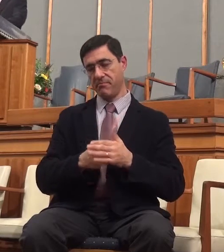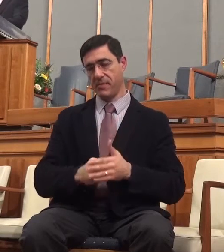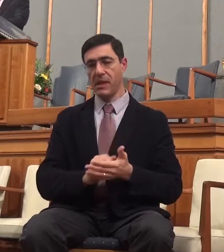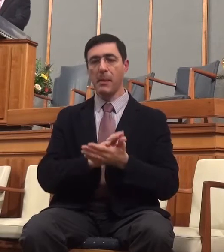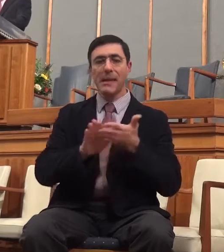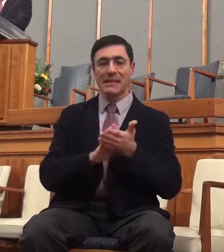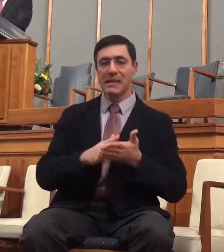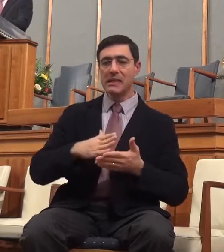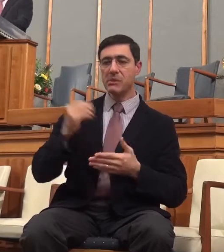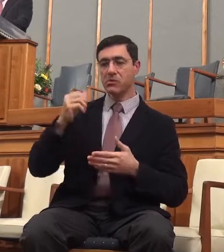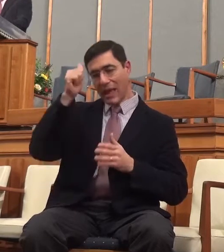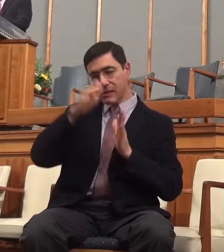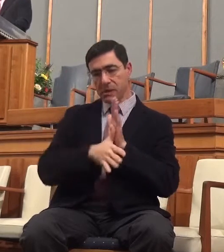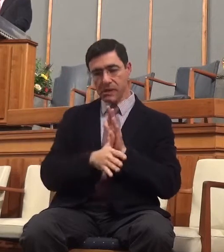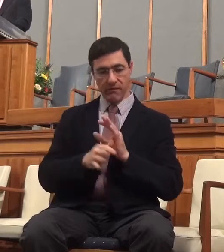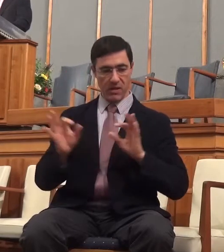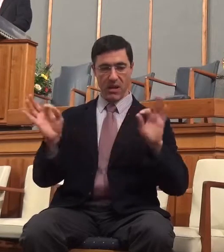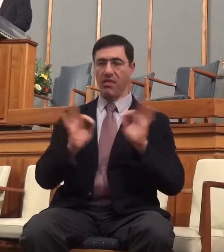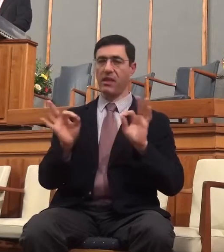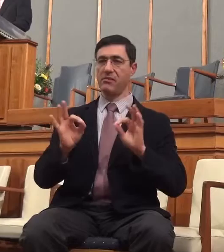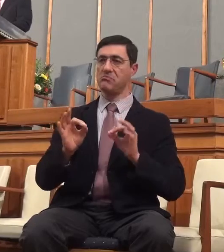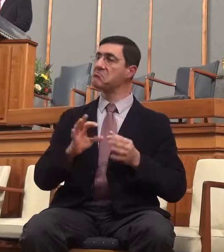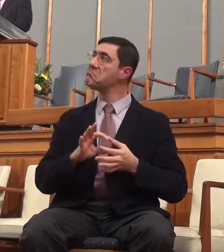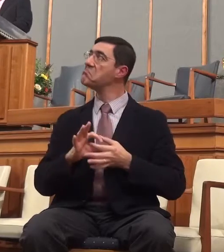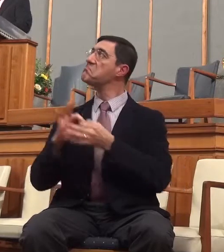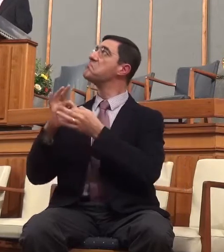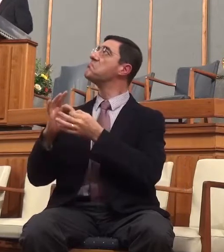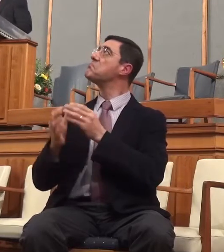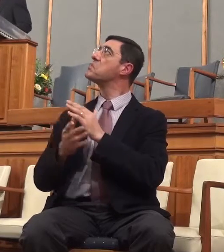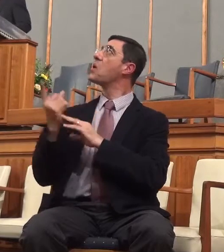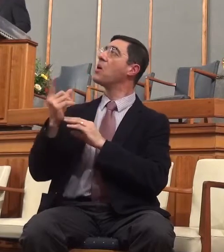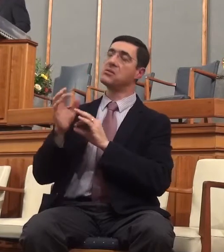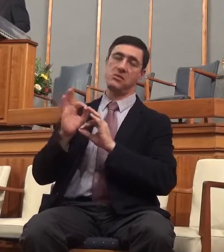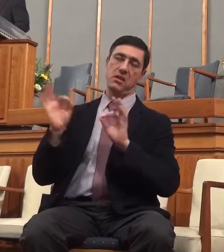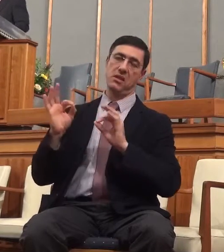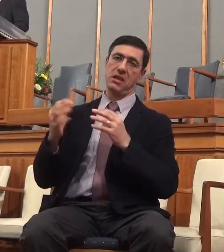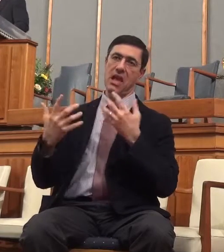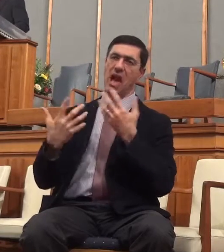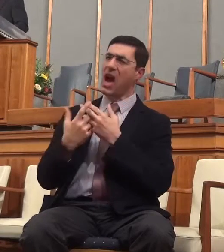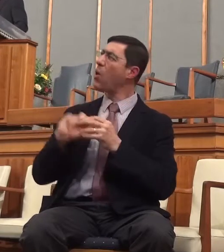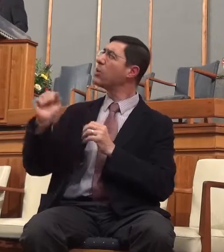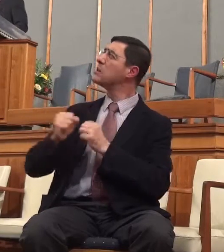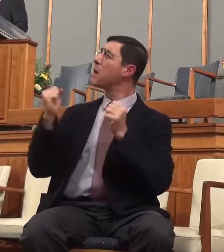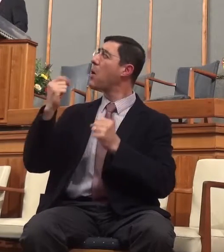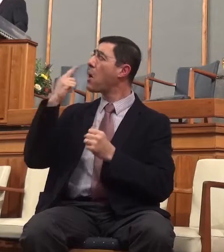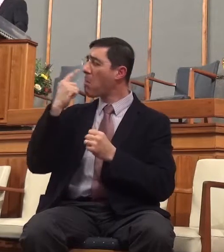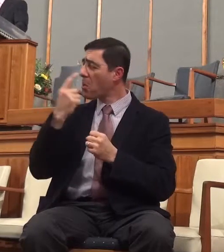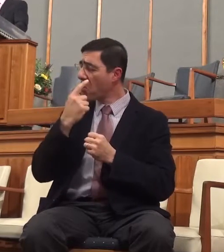spiritual experience, no connection with God, no proving of his power, no